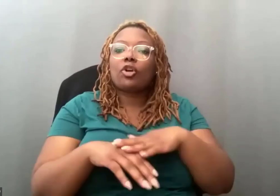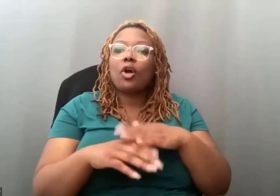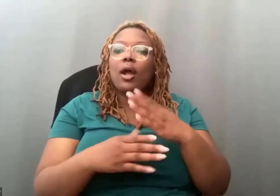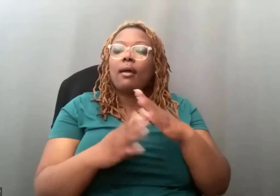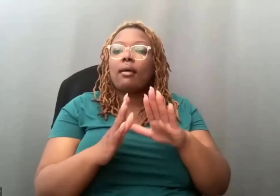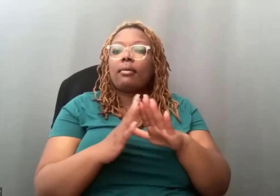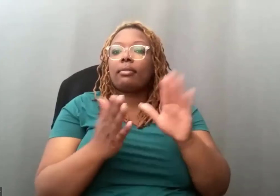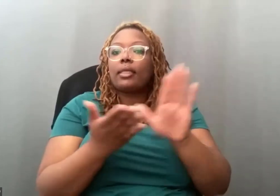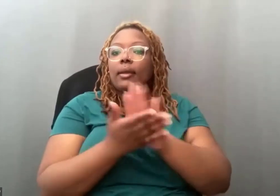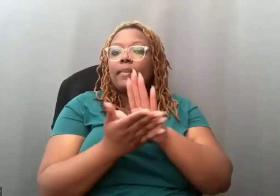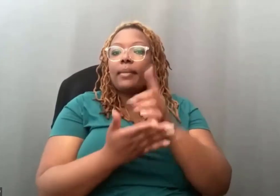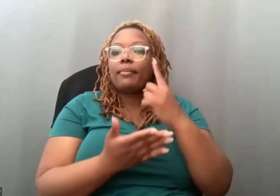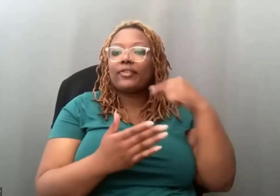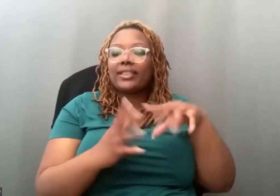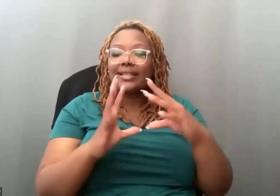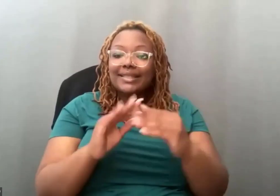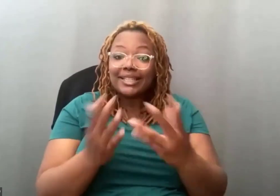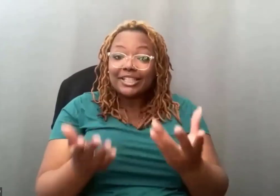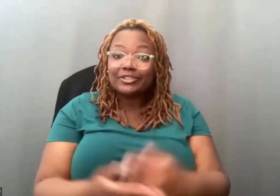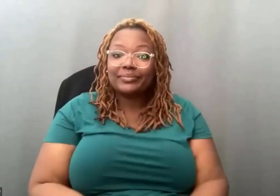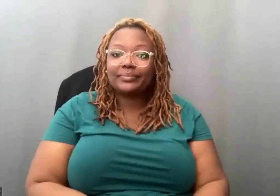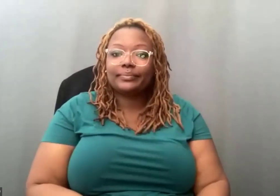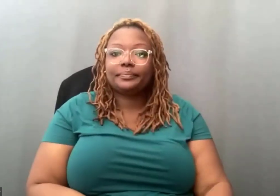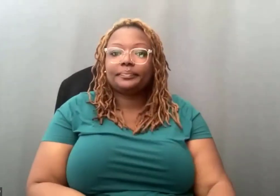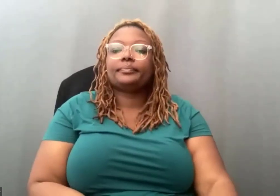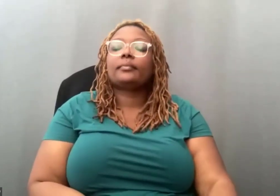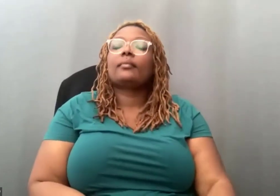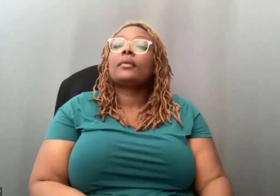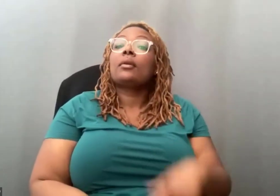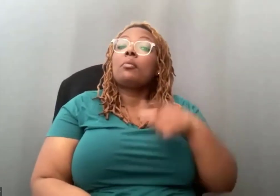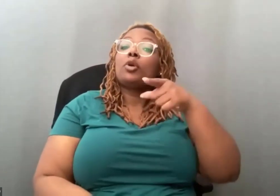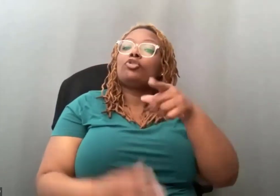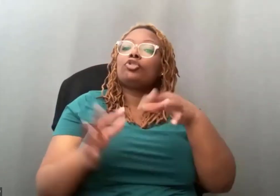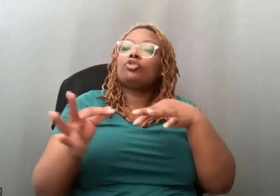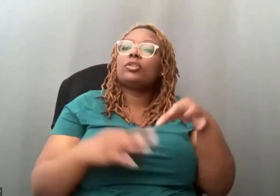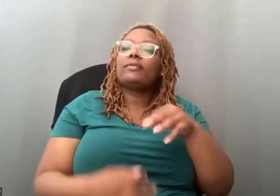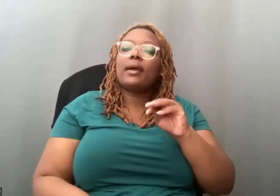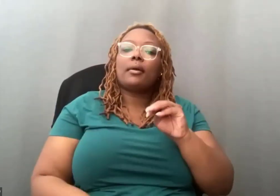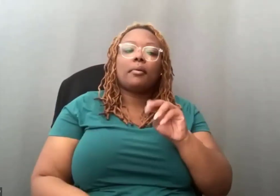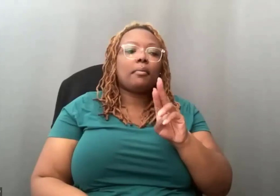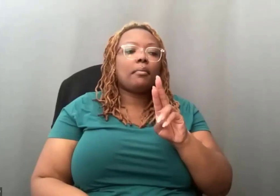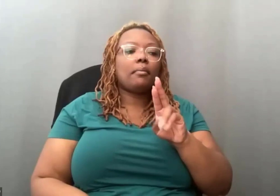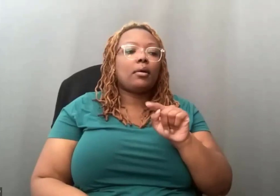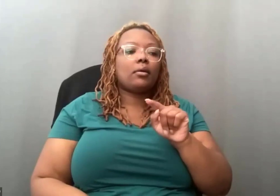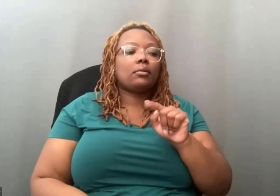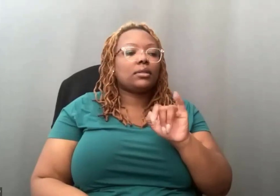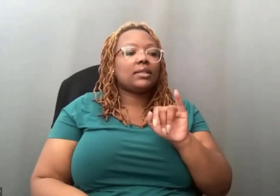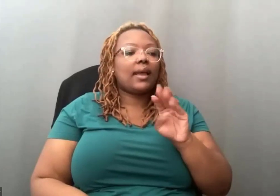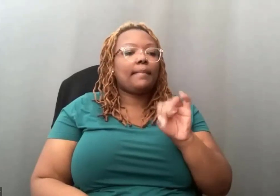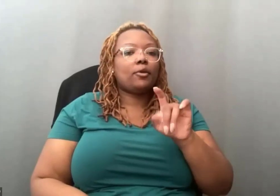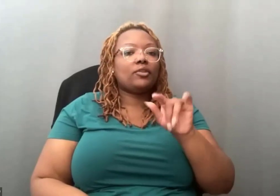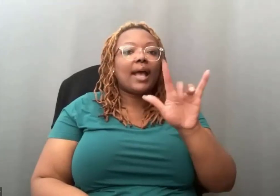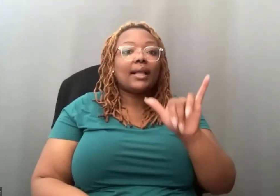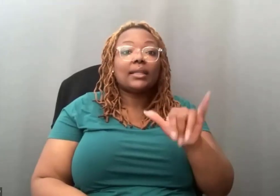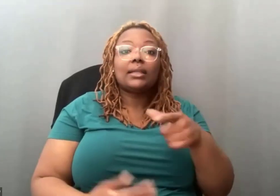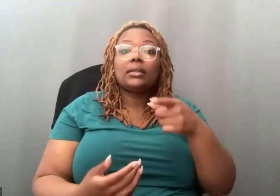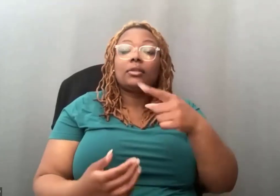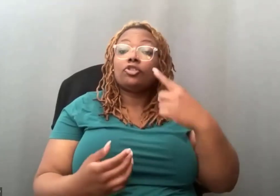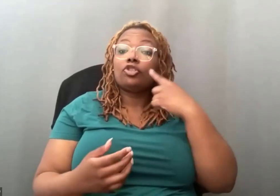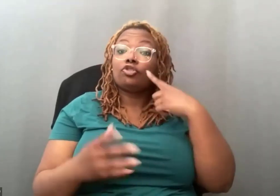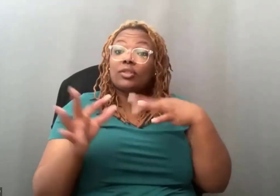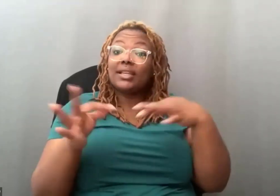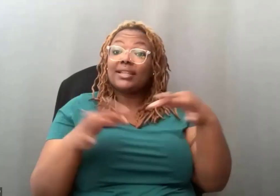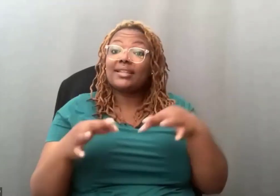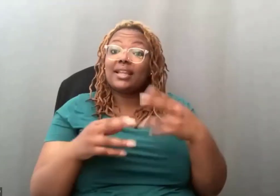handout for this section. What do you define multimodality as? Do you think the definition